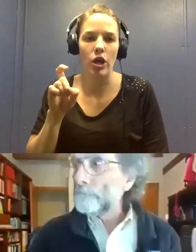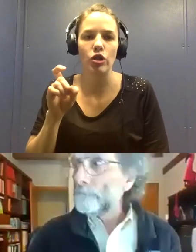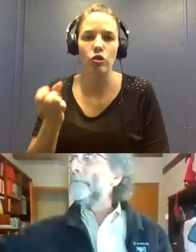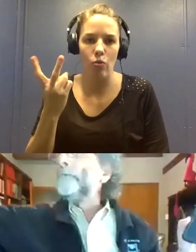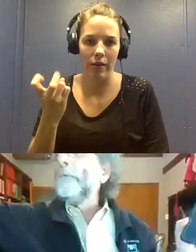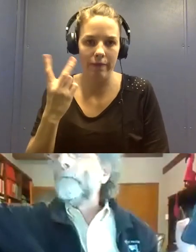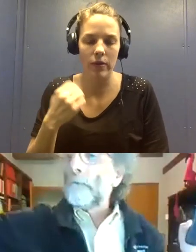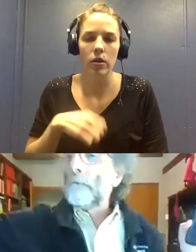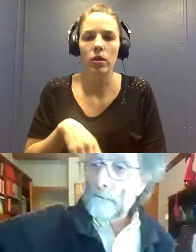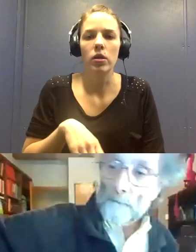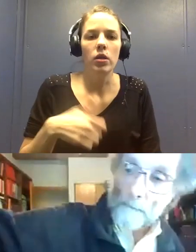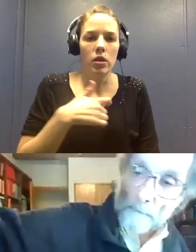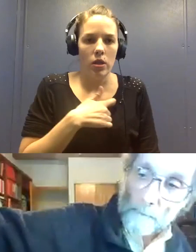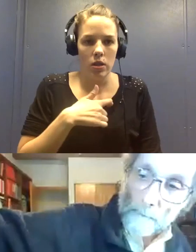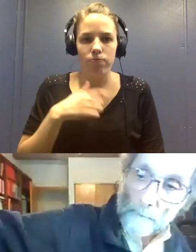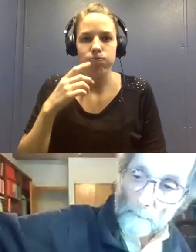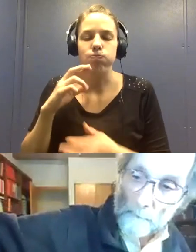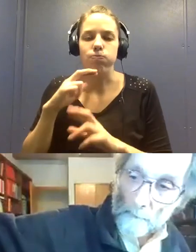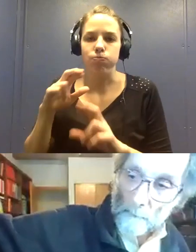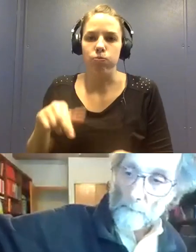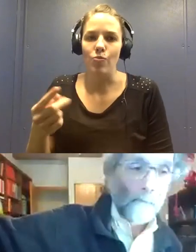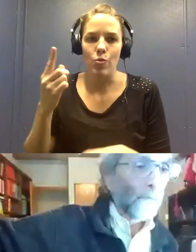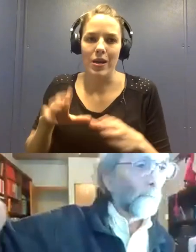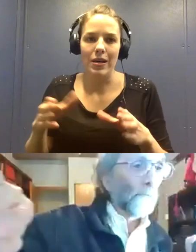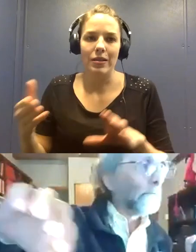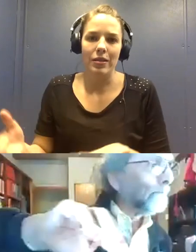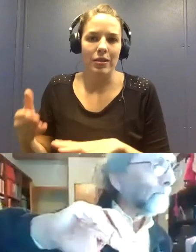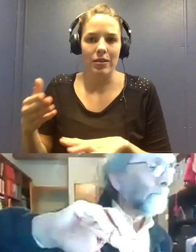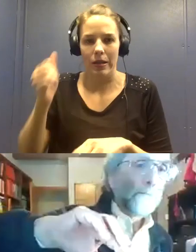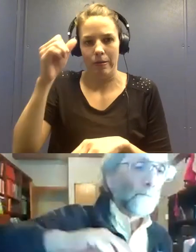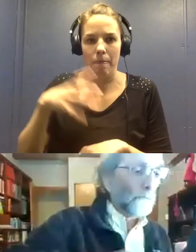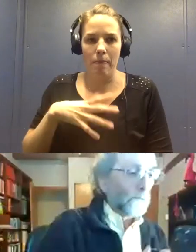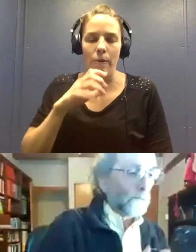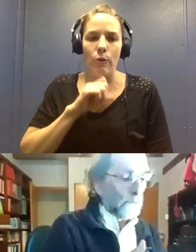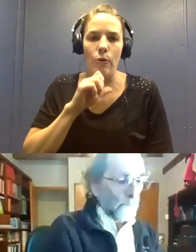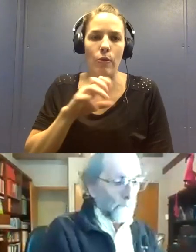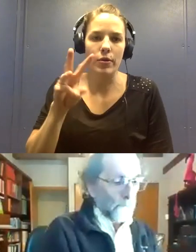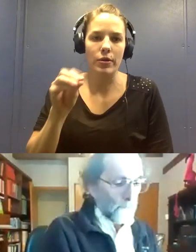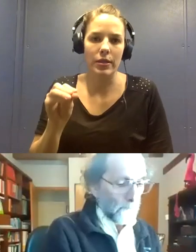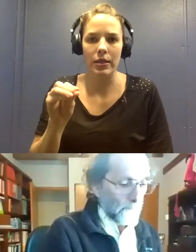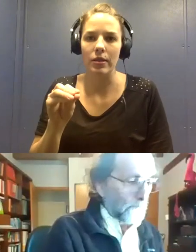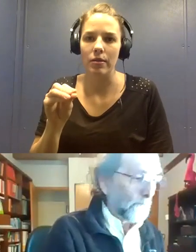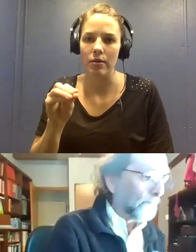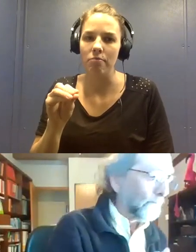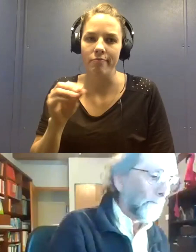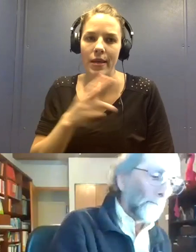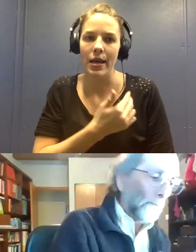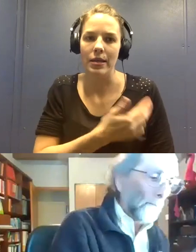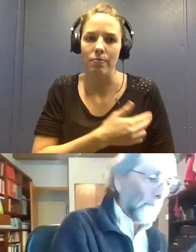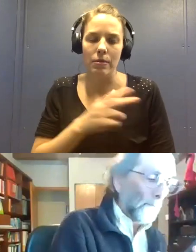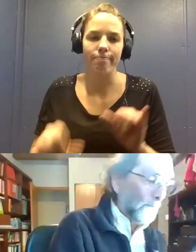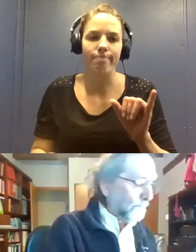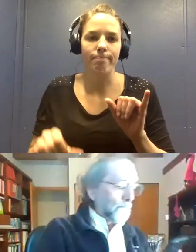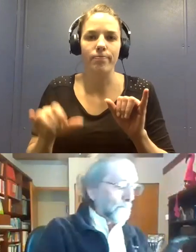12,112. We are reporting one death of a man in his 60s who was hospitalized. And